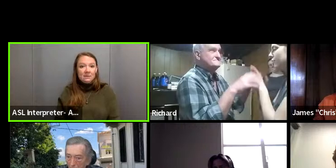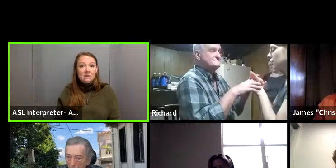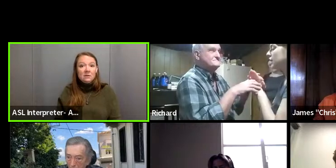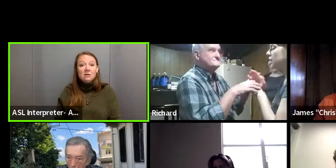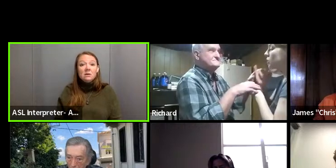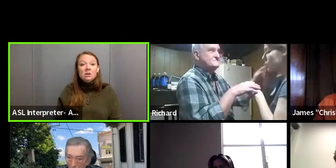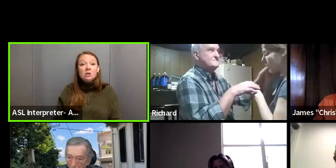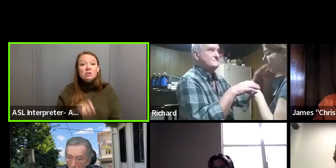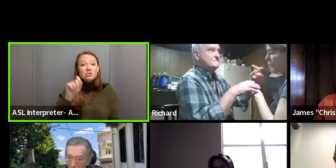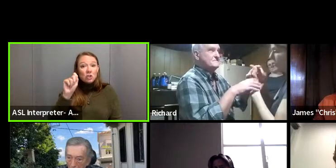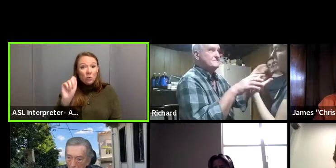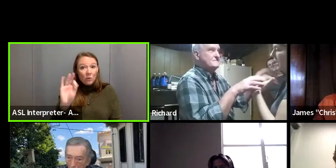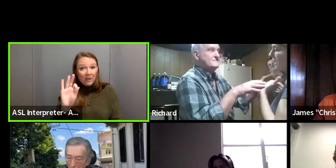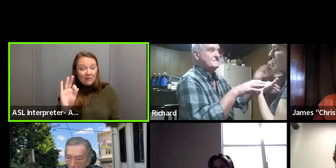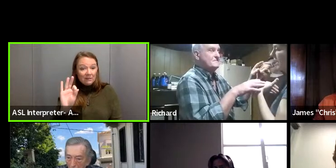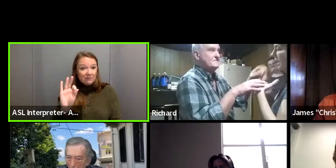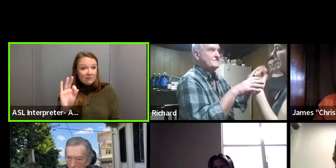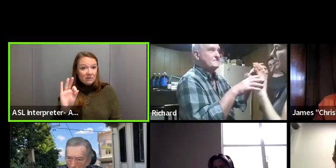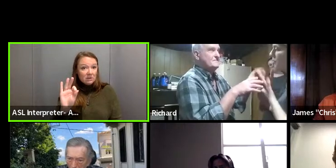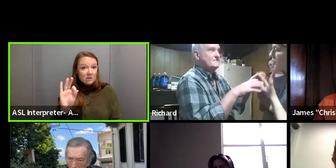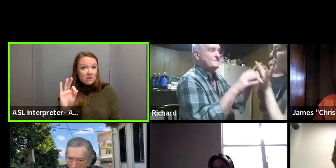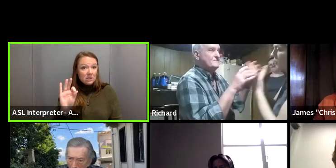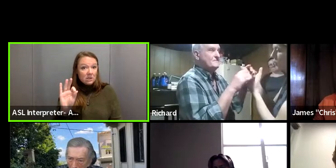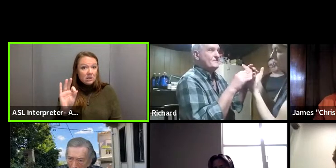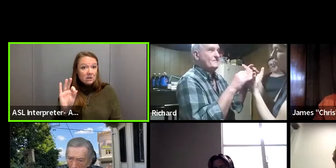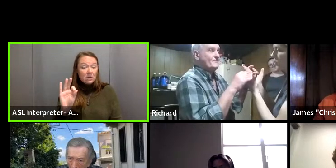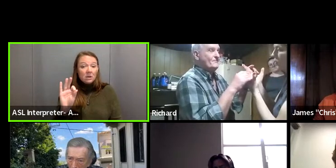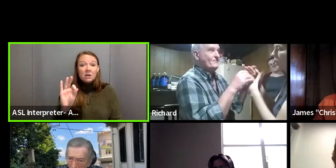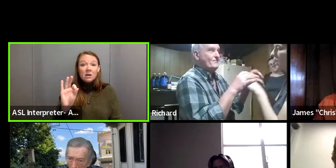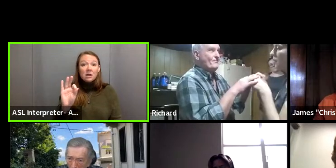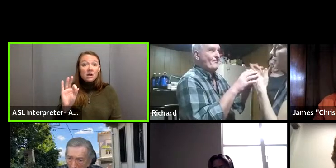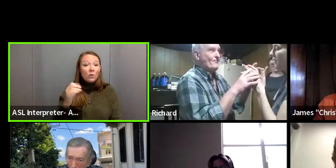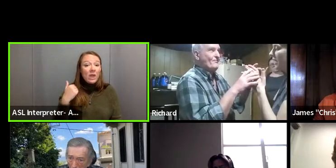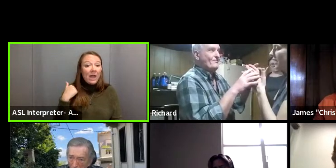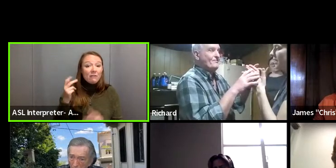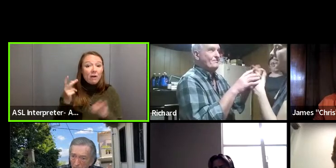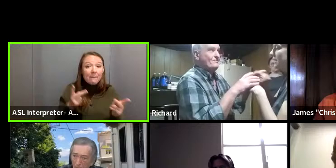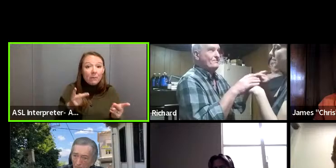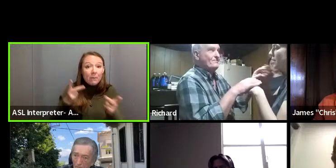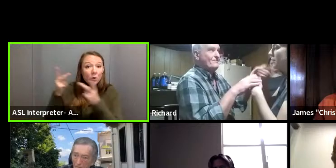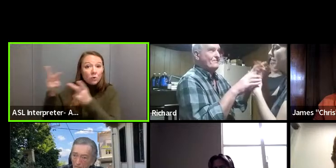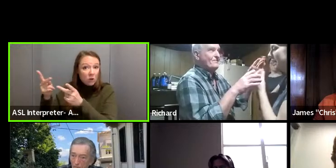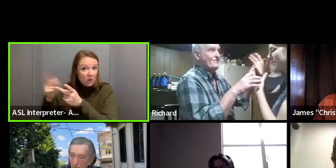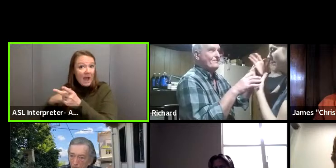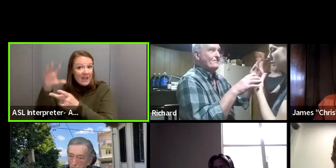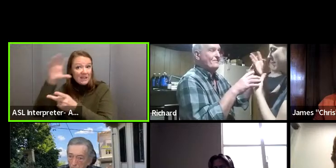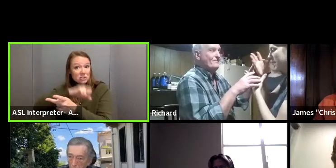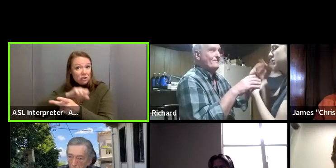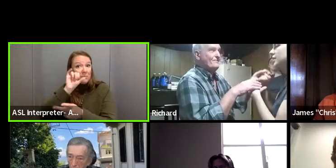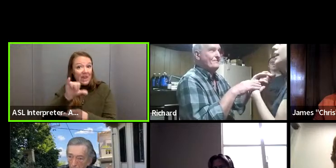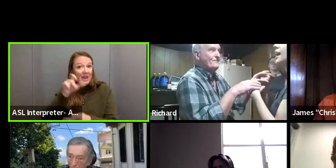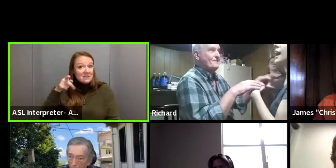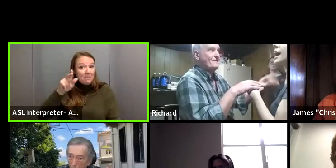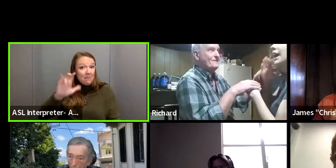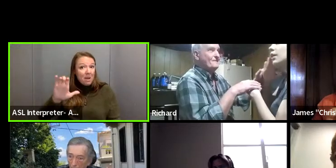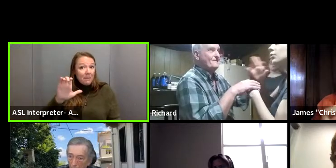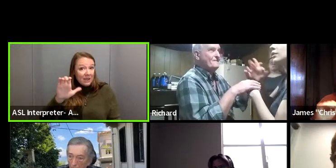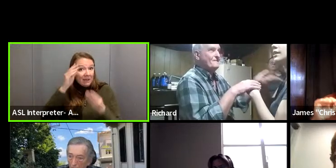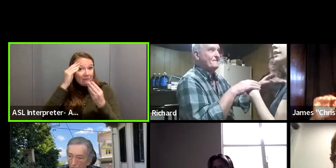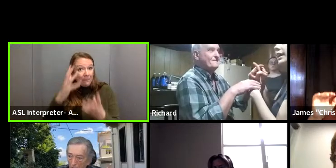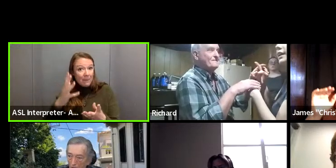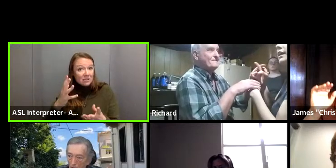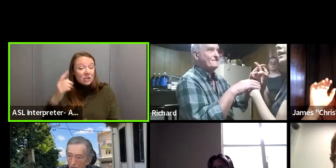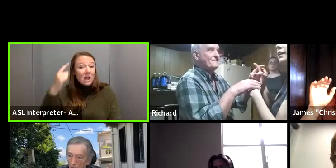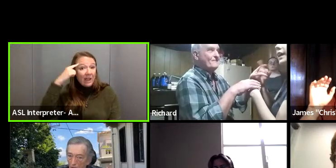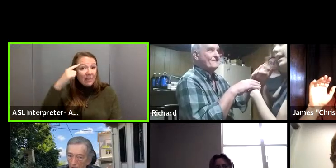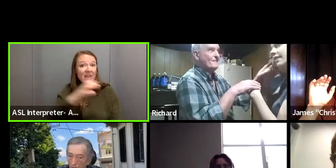any proposal that was provided that's public information, I assume it is. I think the committee